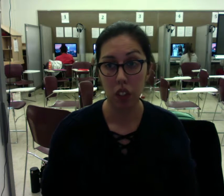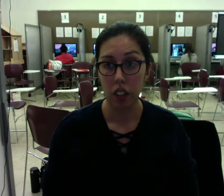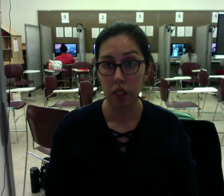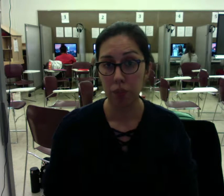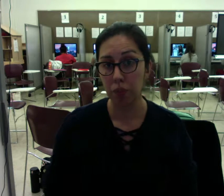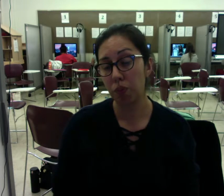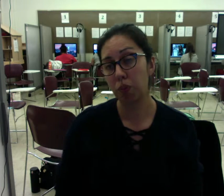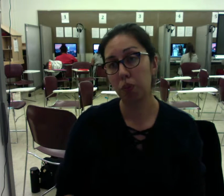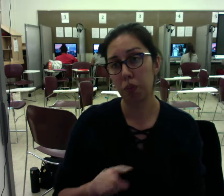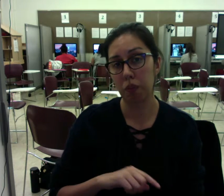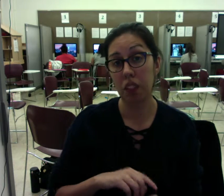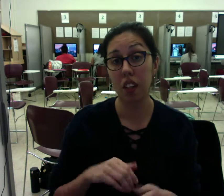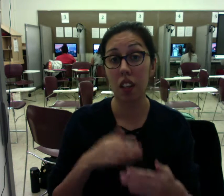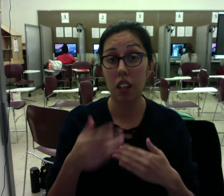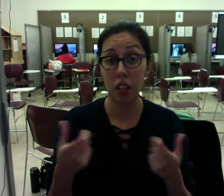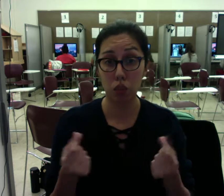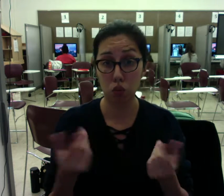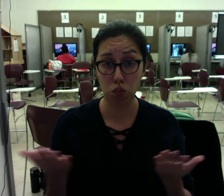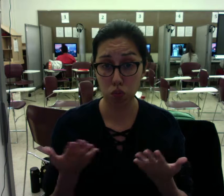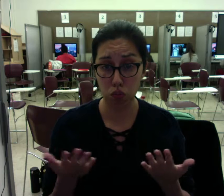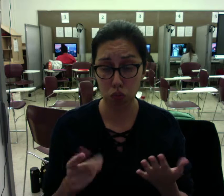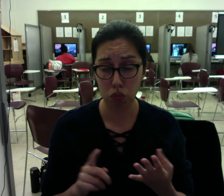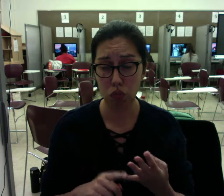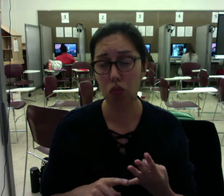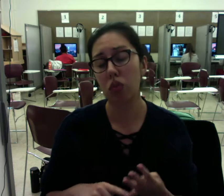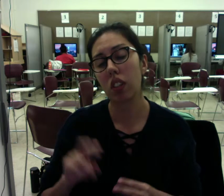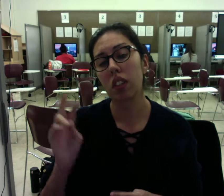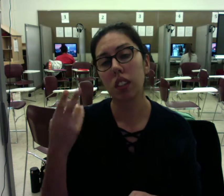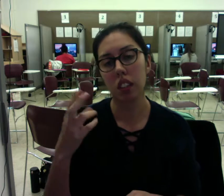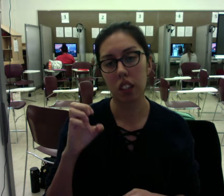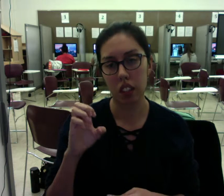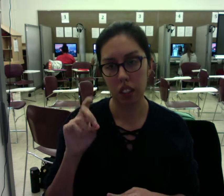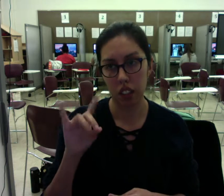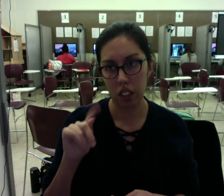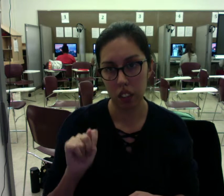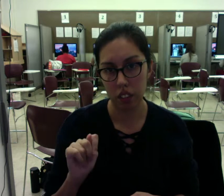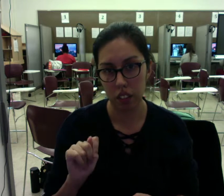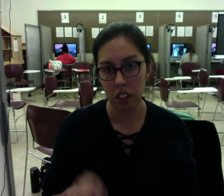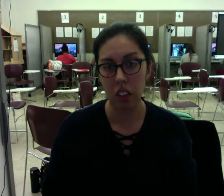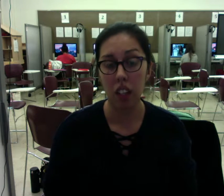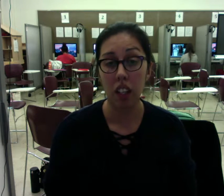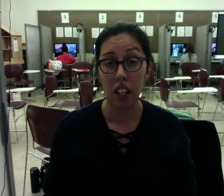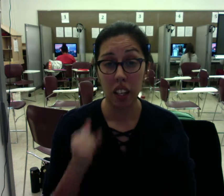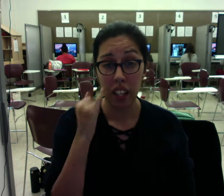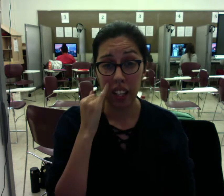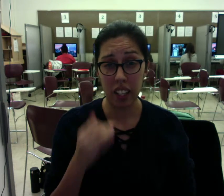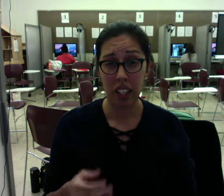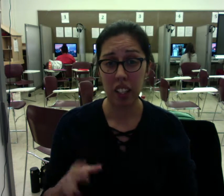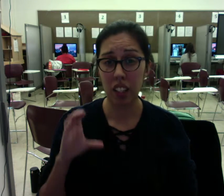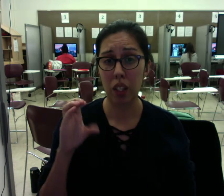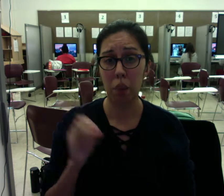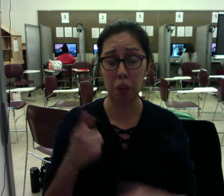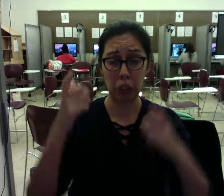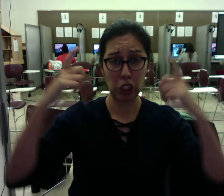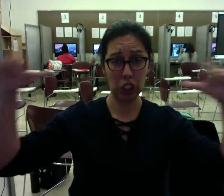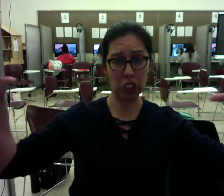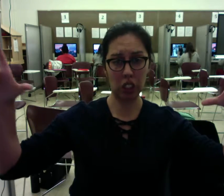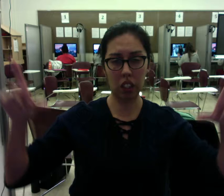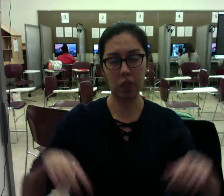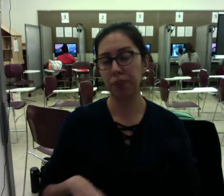checks. Now that depends, again, on the size of your corporation. If it's really huge and you're talking, several hundred or even thousands of people, obviously that's not practical.